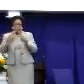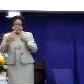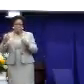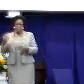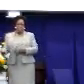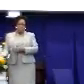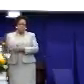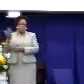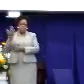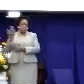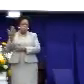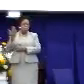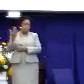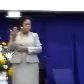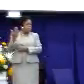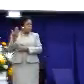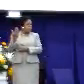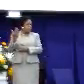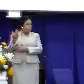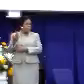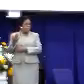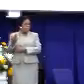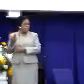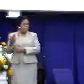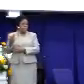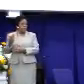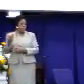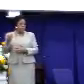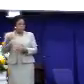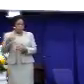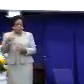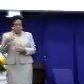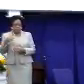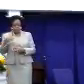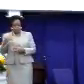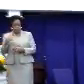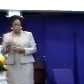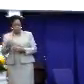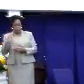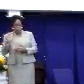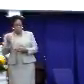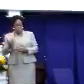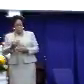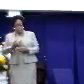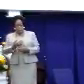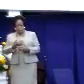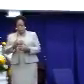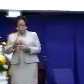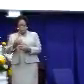morning, amen, God ring, amen, that in our lesson this